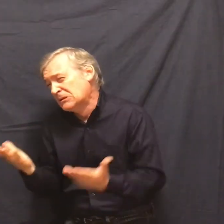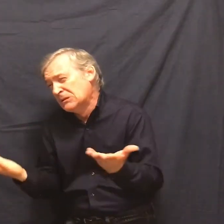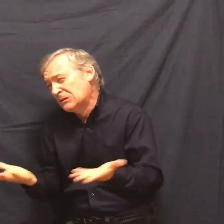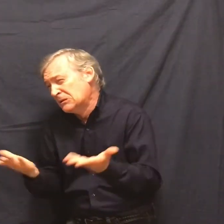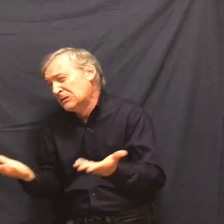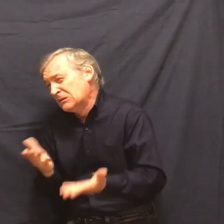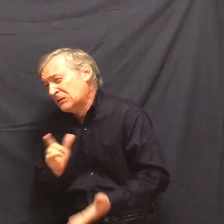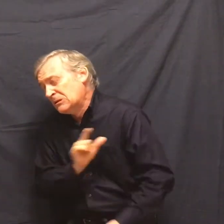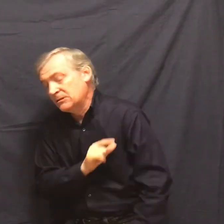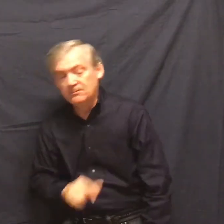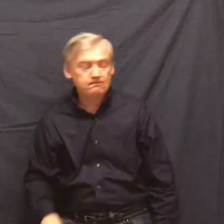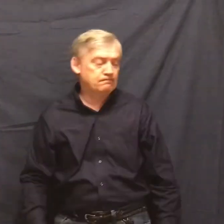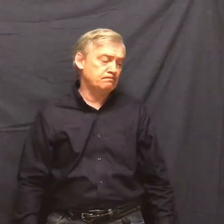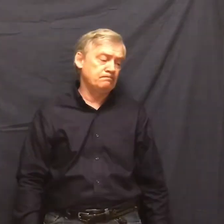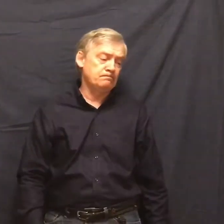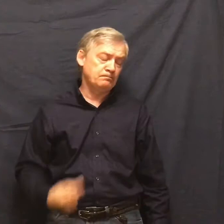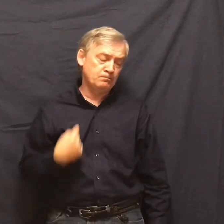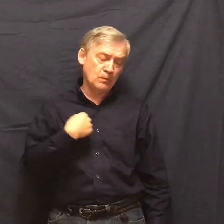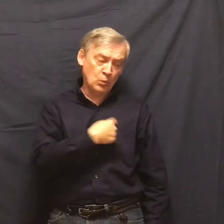We gotta stay, George said shortly.